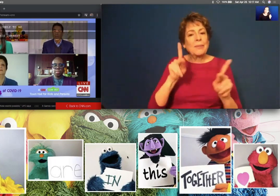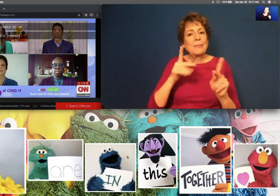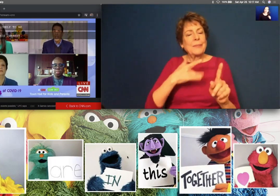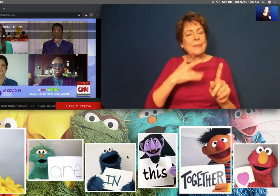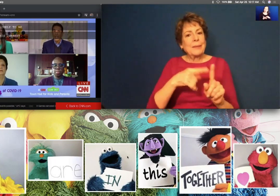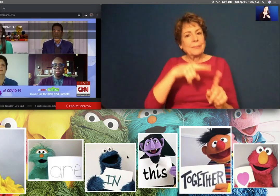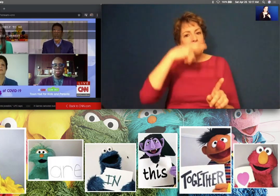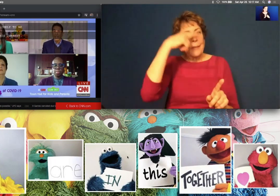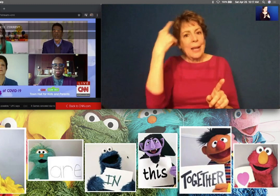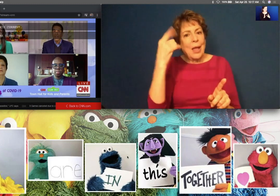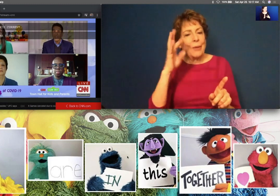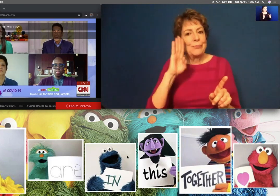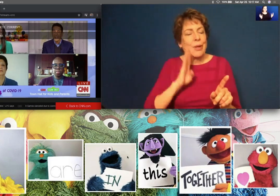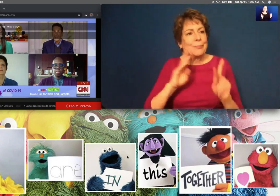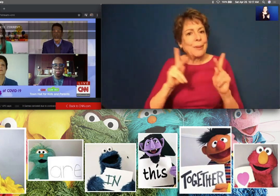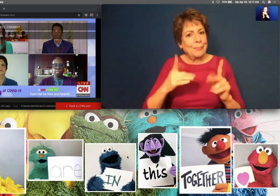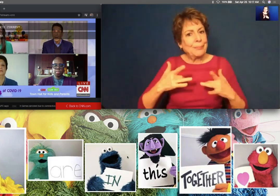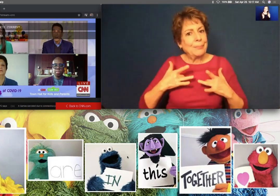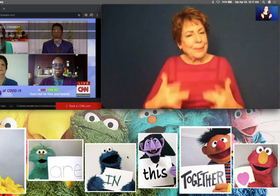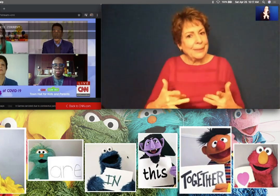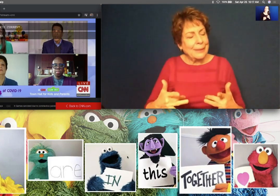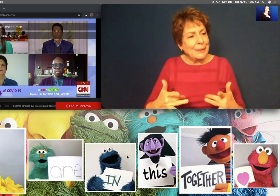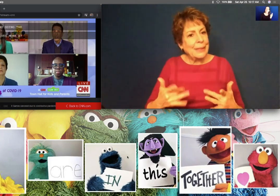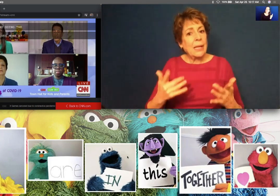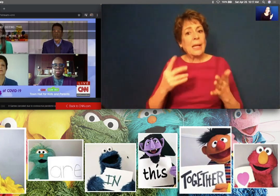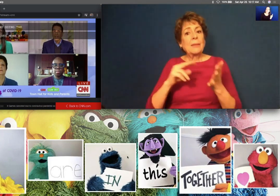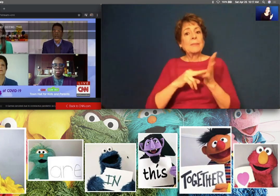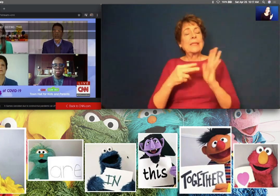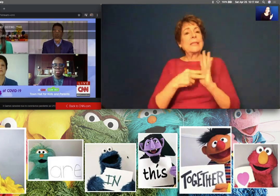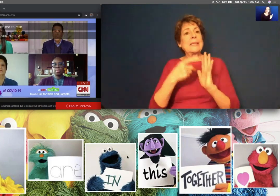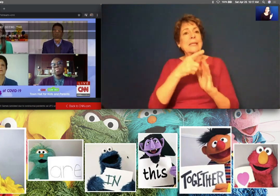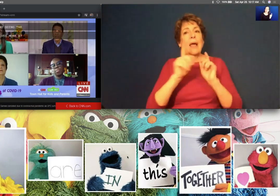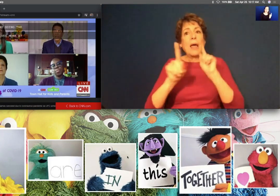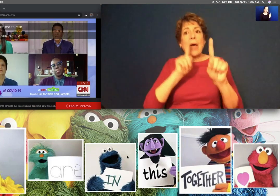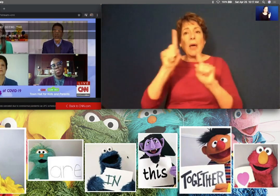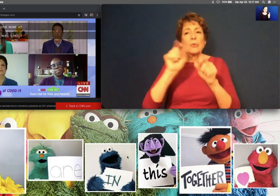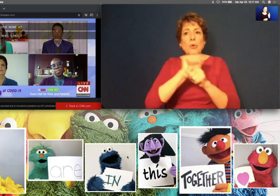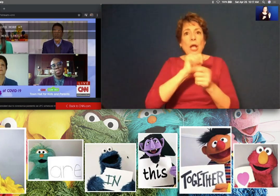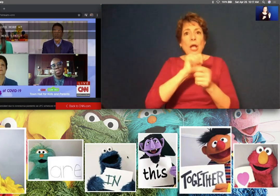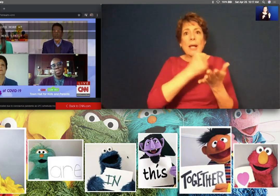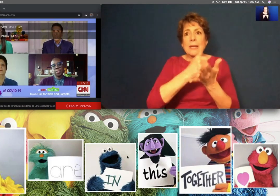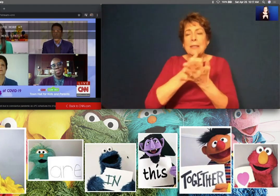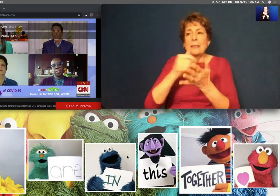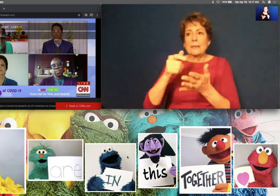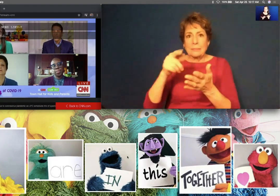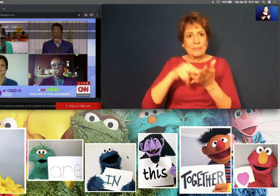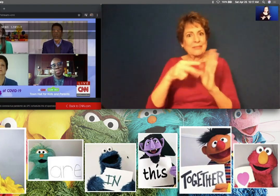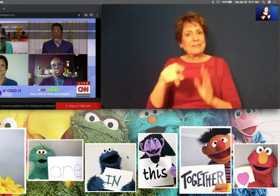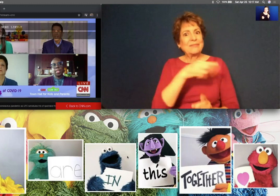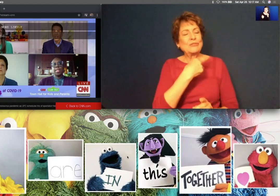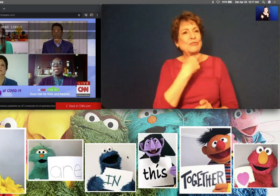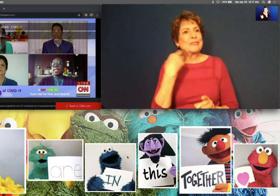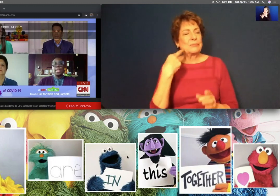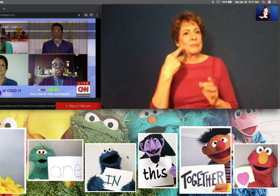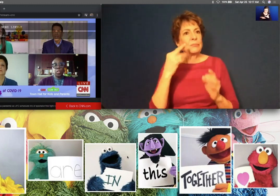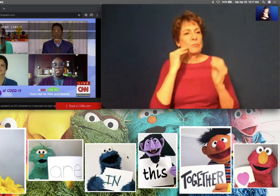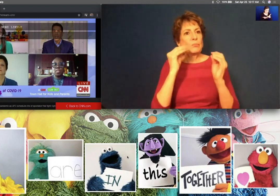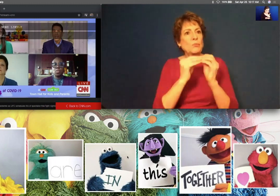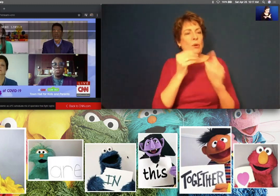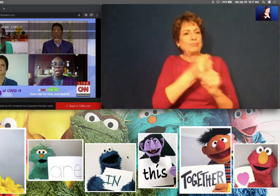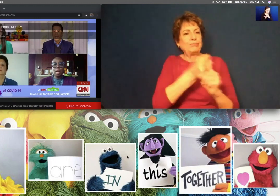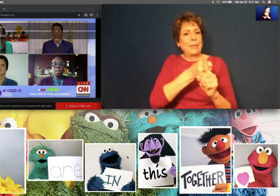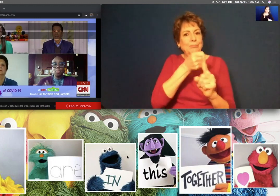more likely to get infected as well. Do you think that's part of the reason also? Yeah, Dr. Gupta.